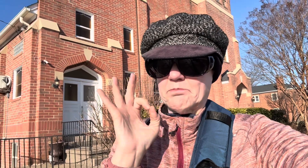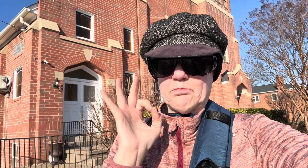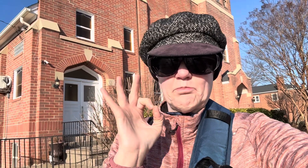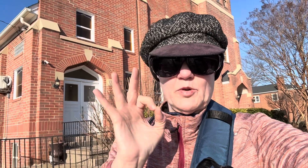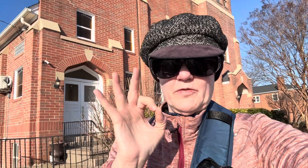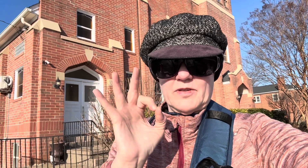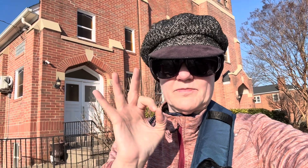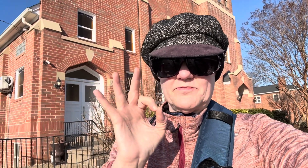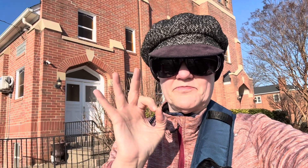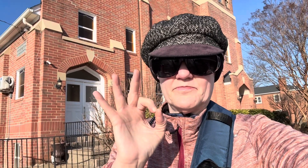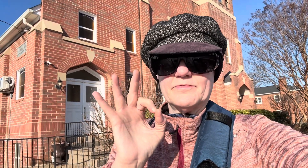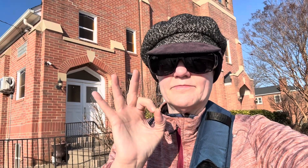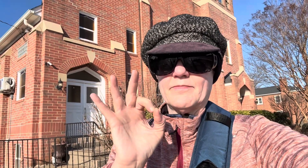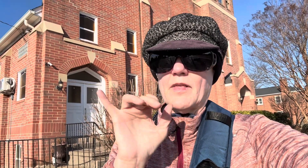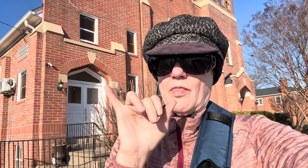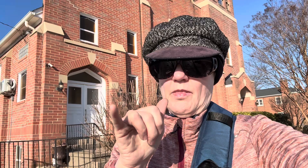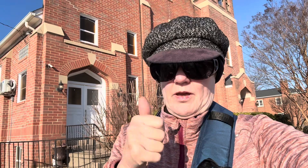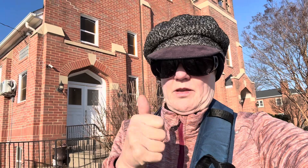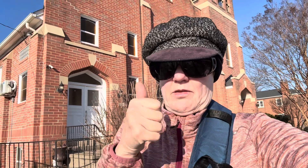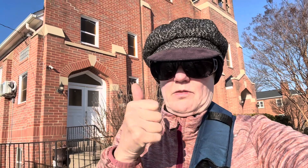healthy BMI and weight.